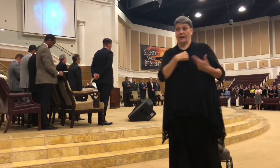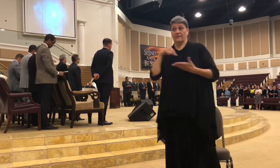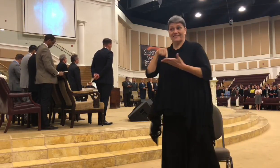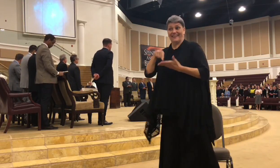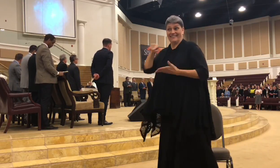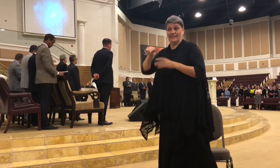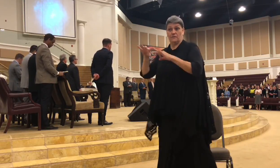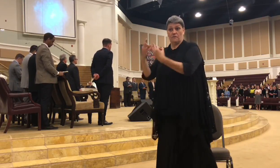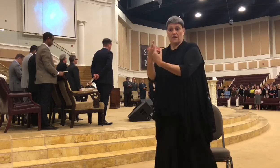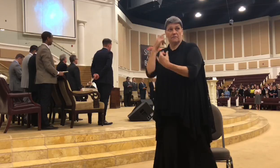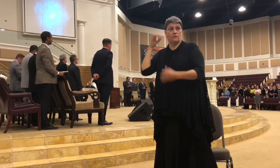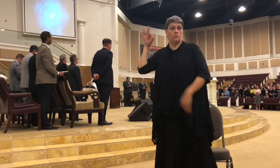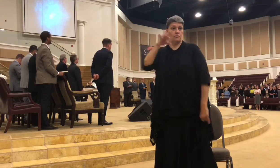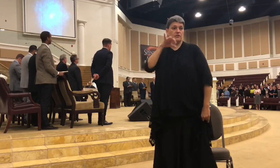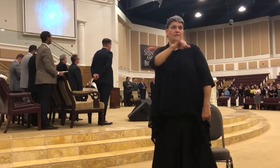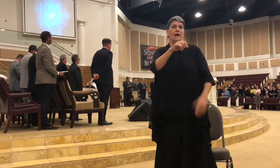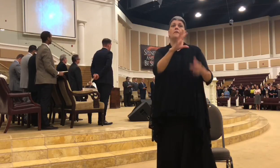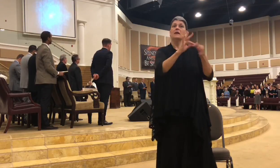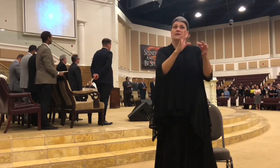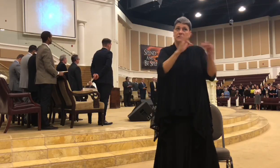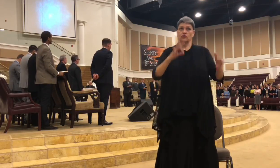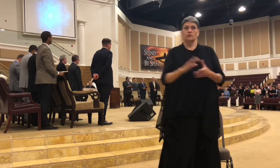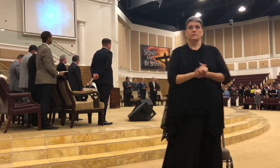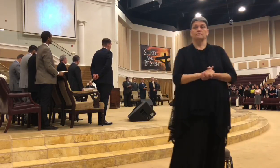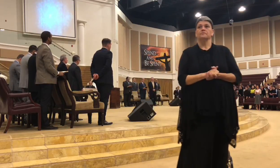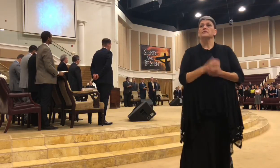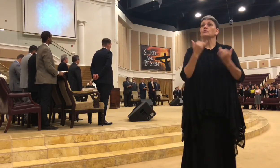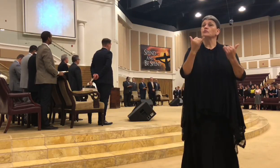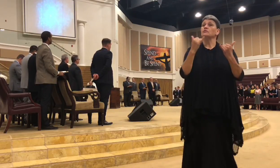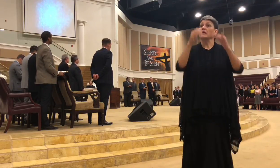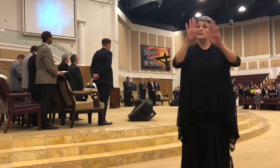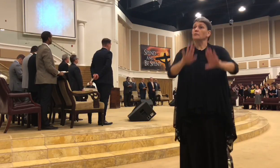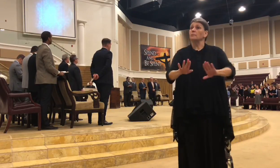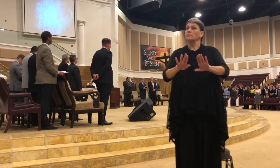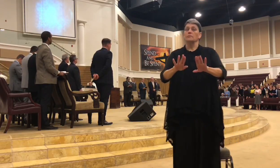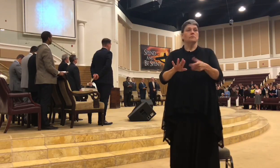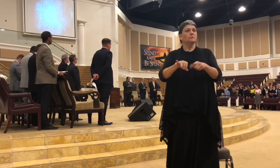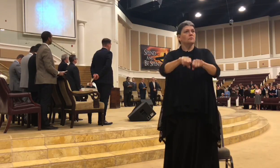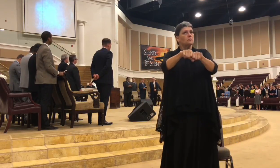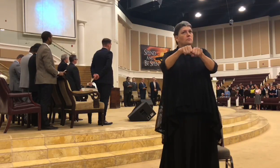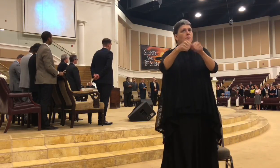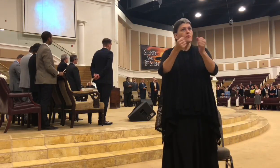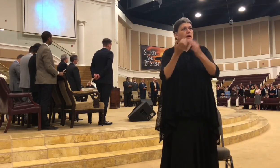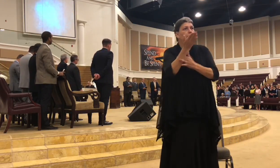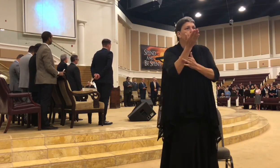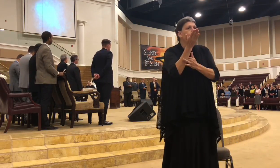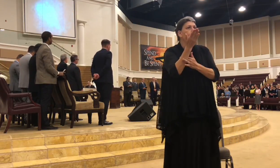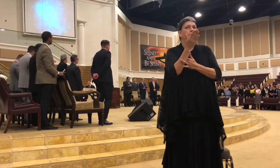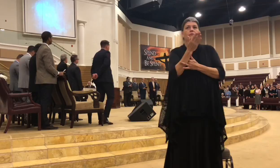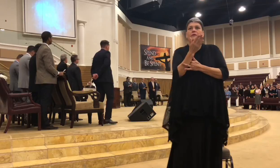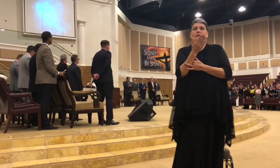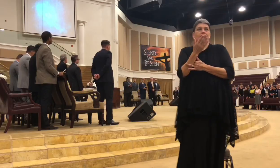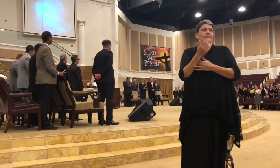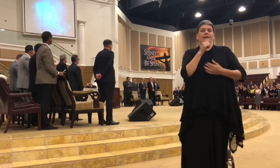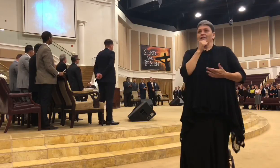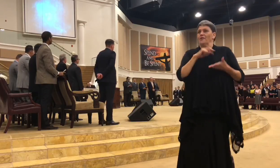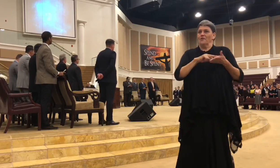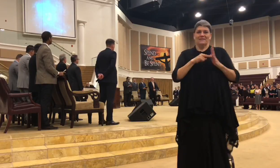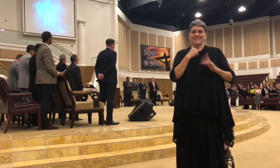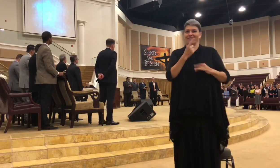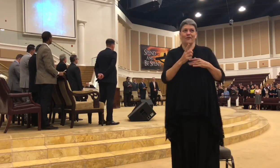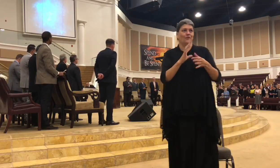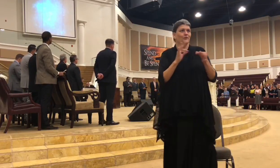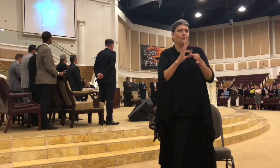to be a great, great time. Today was a breakthrough. And I don't mean to tell the story, but it's just so exciting.